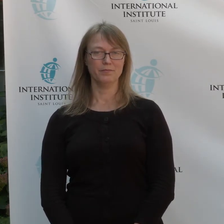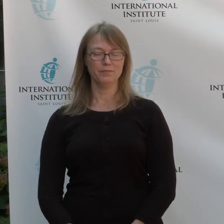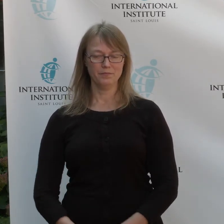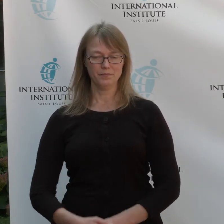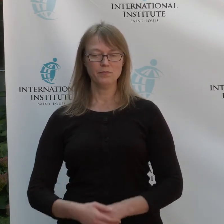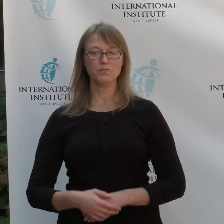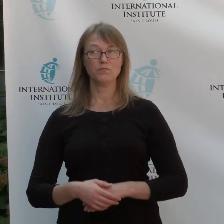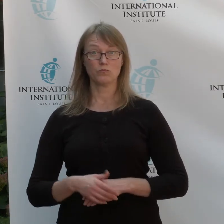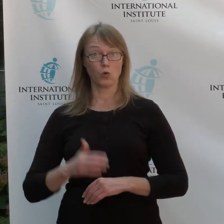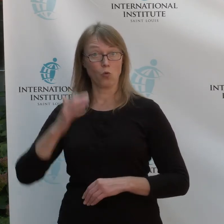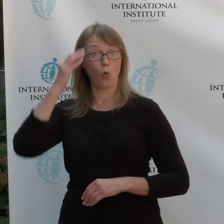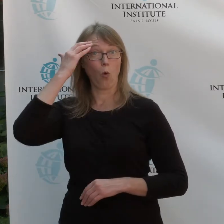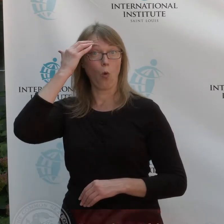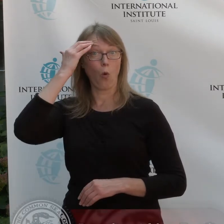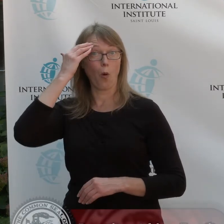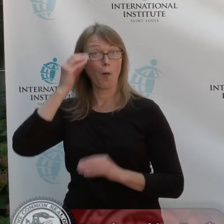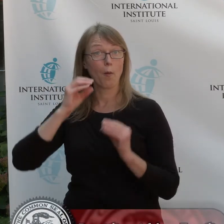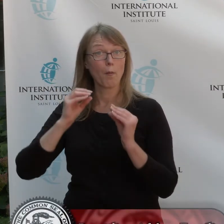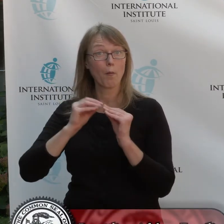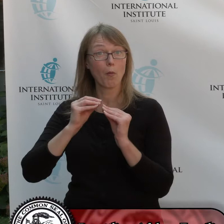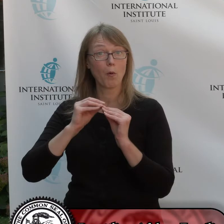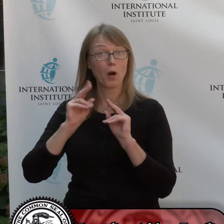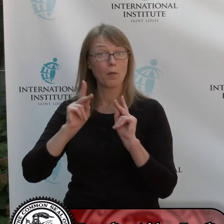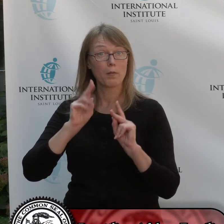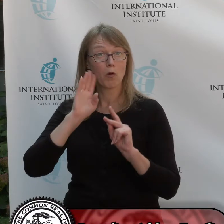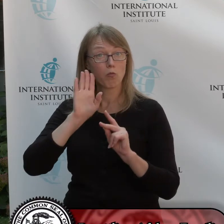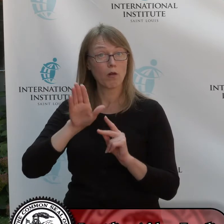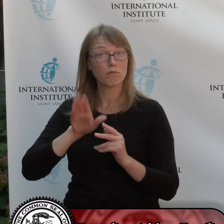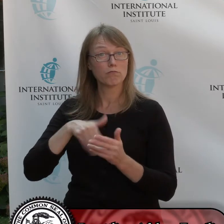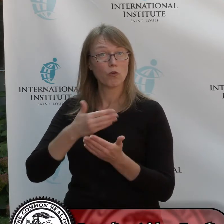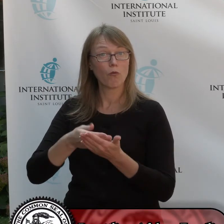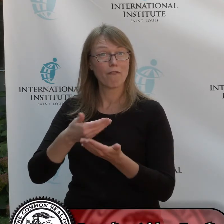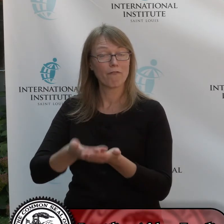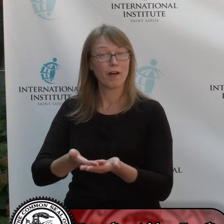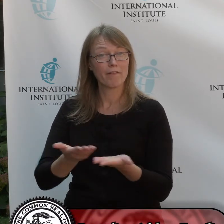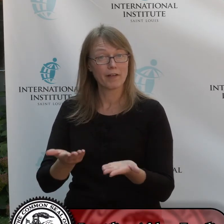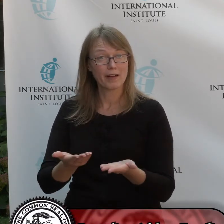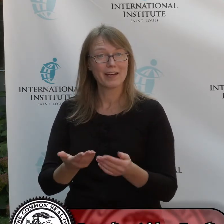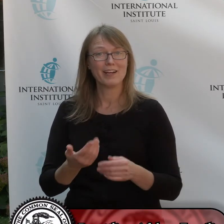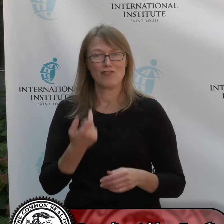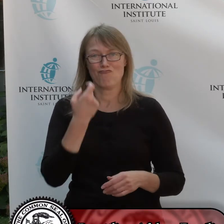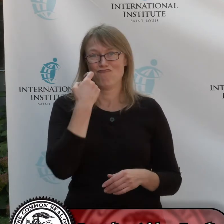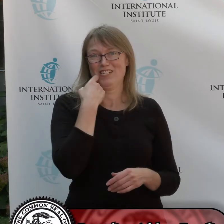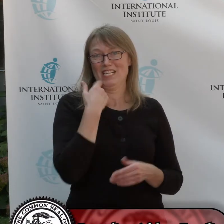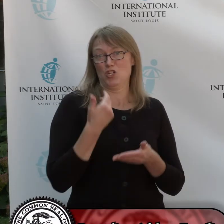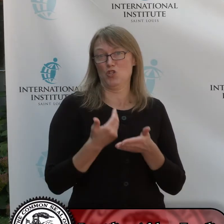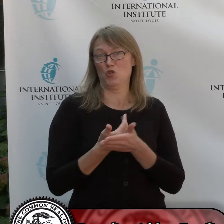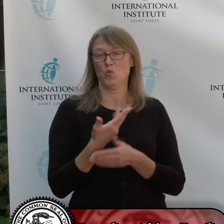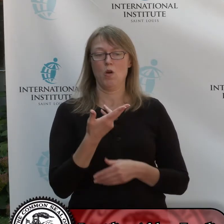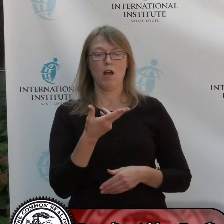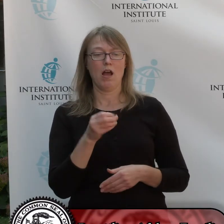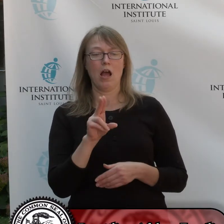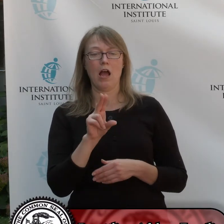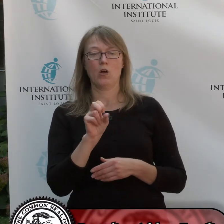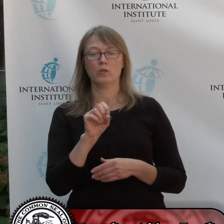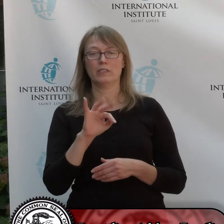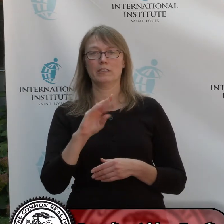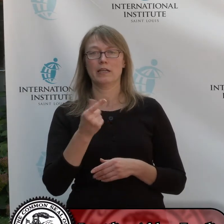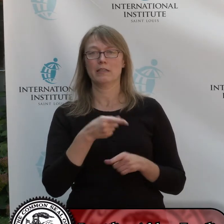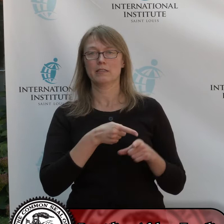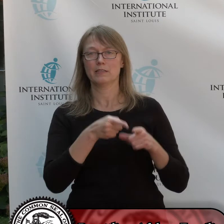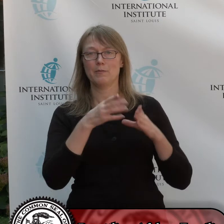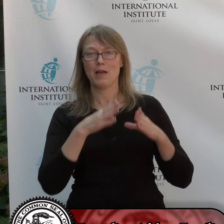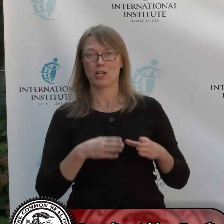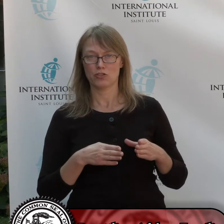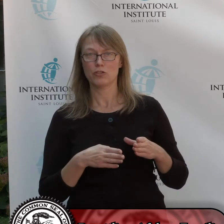ramping up capacity. Actually, we just hired a new housing specialist who is doing an